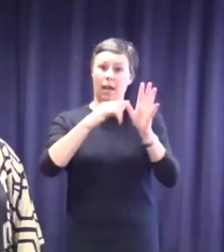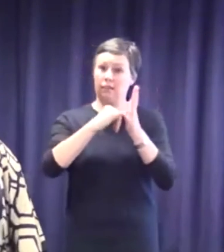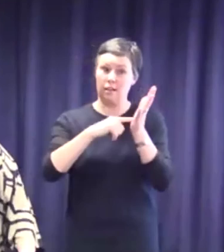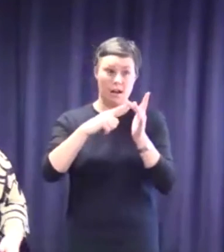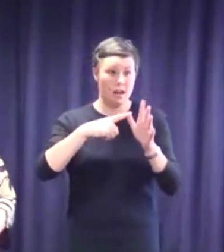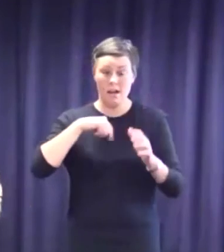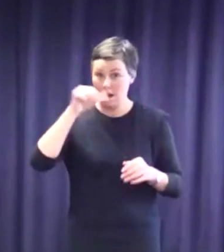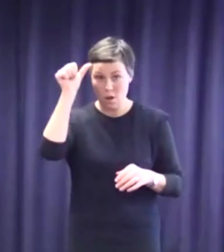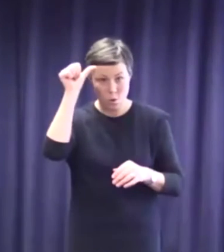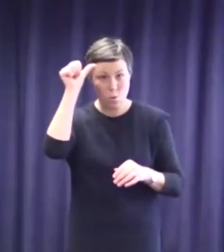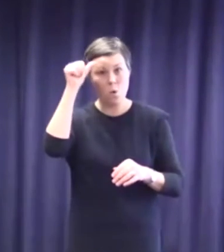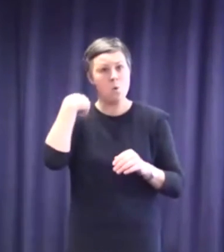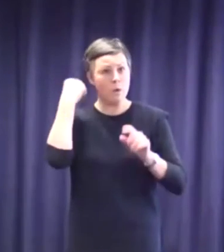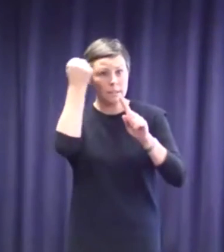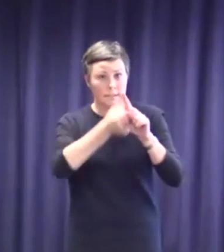know,